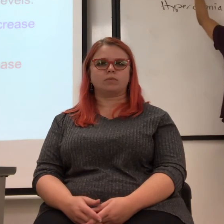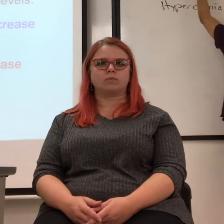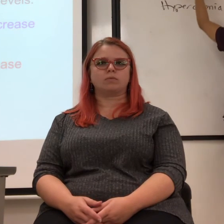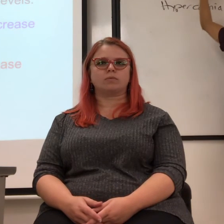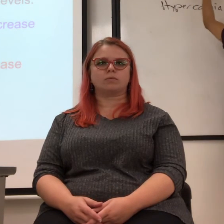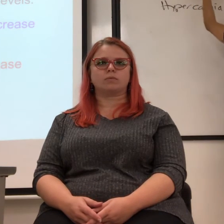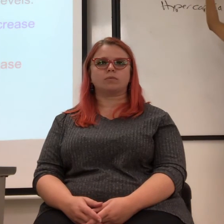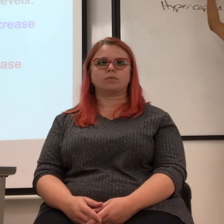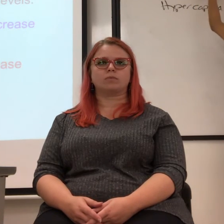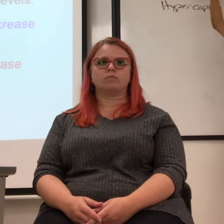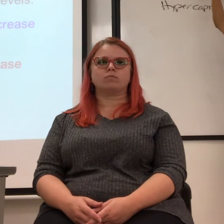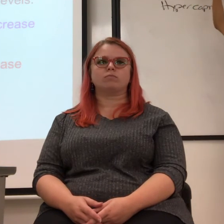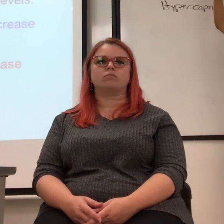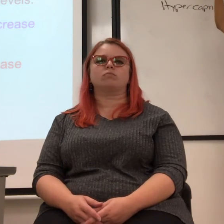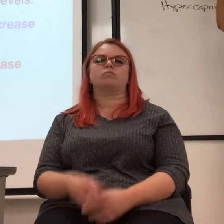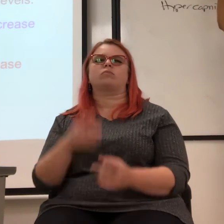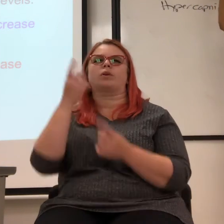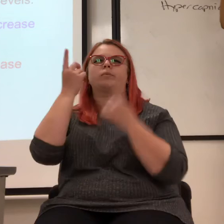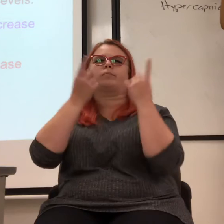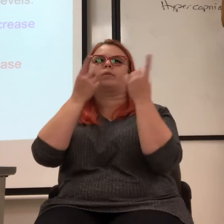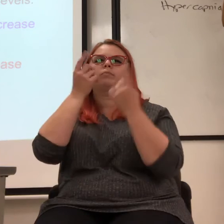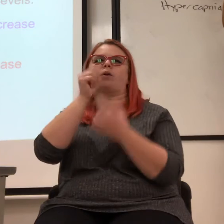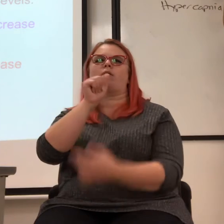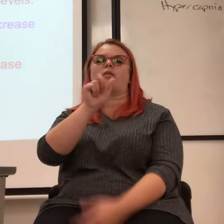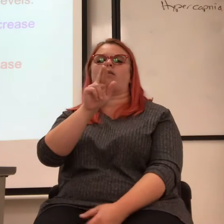Think arterial blood.